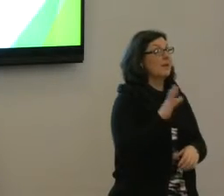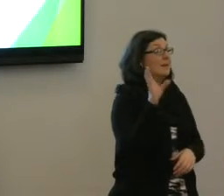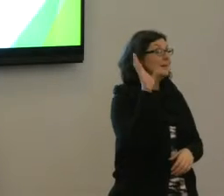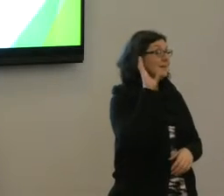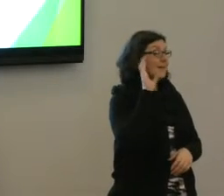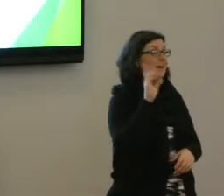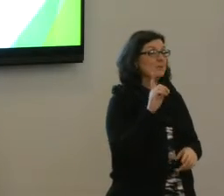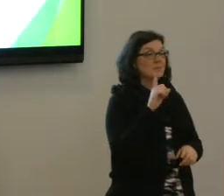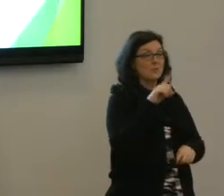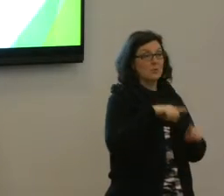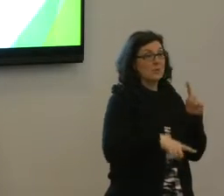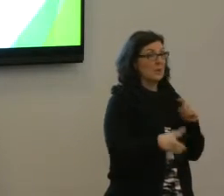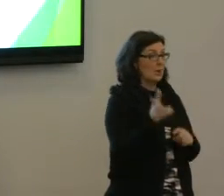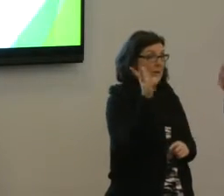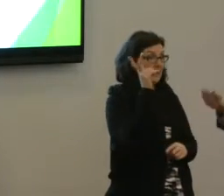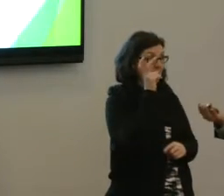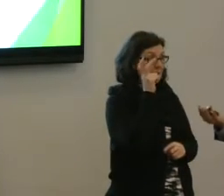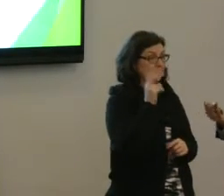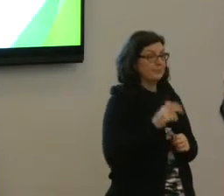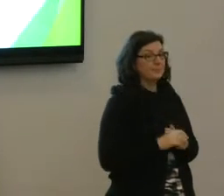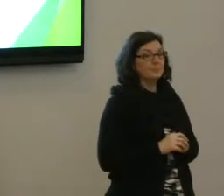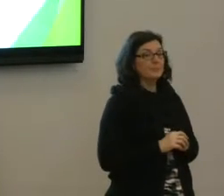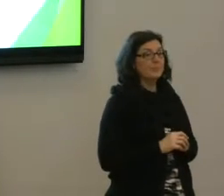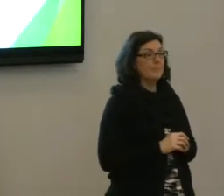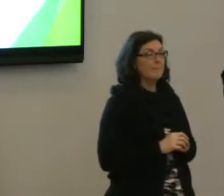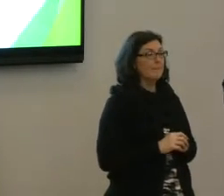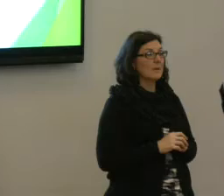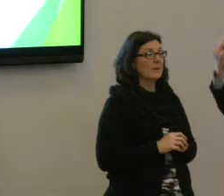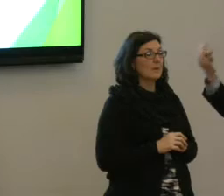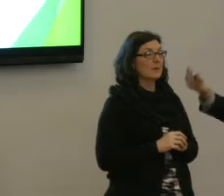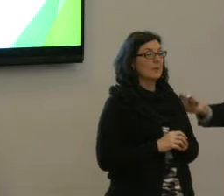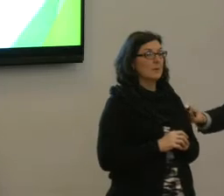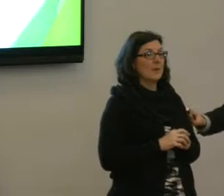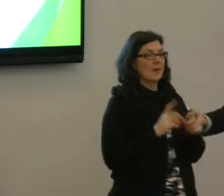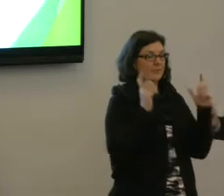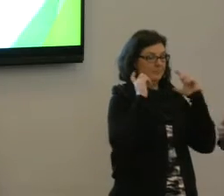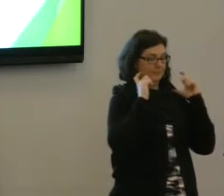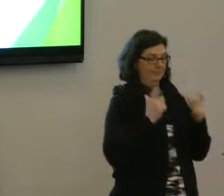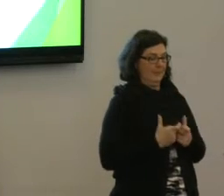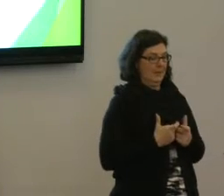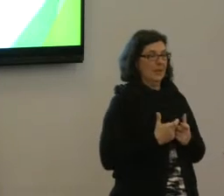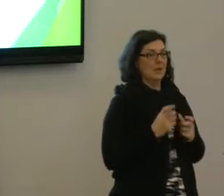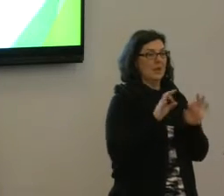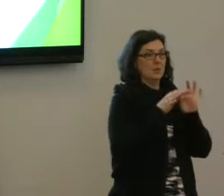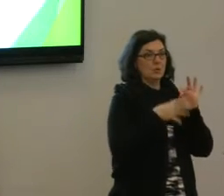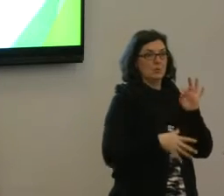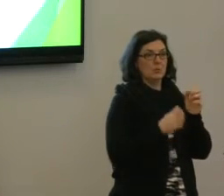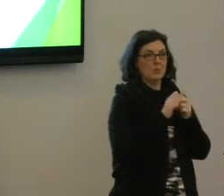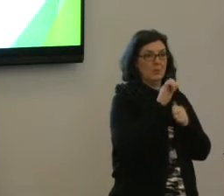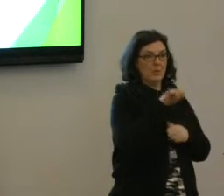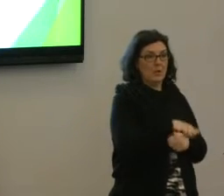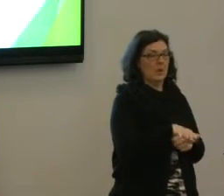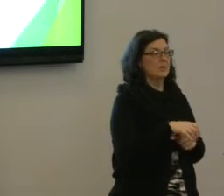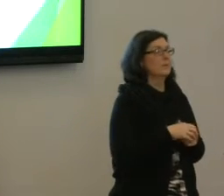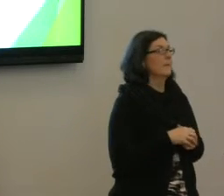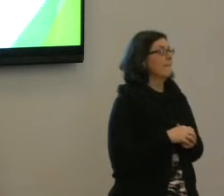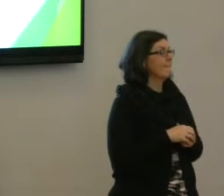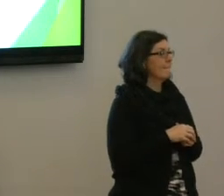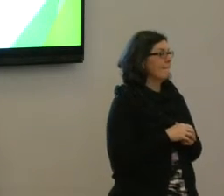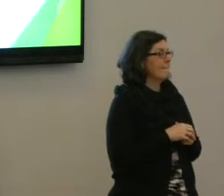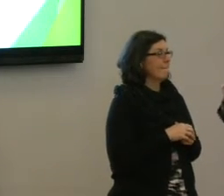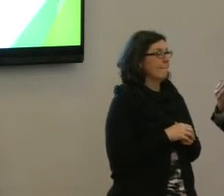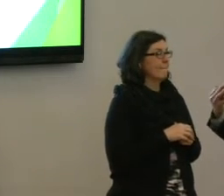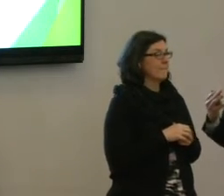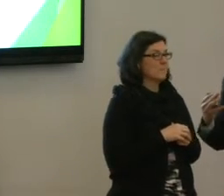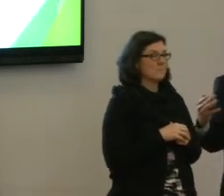hear, you have either a hearing loop or an interpreter with that. And